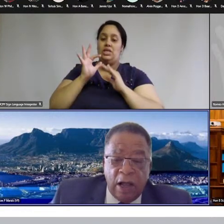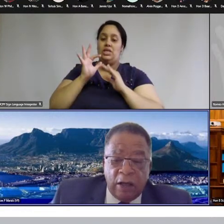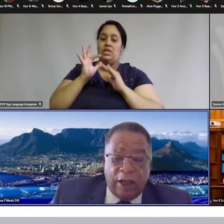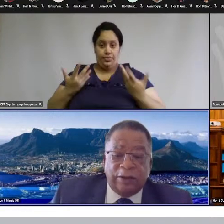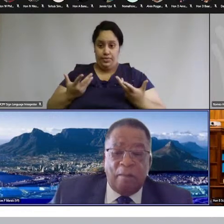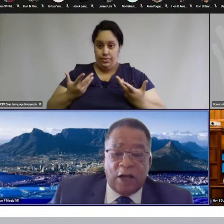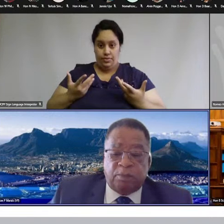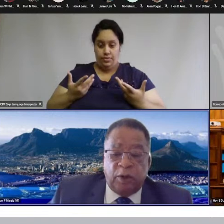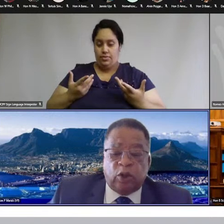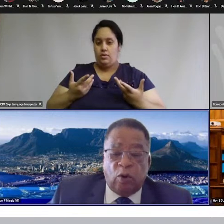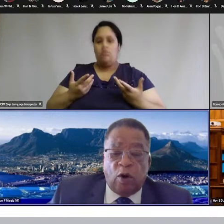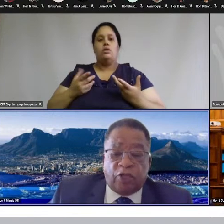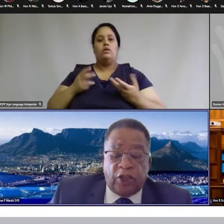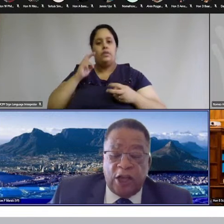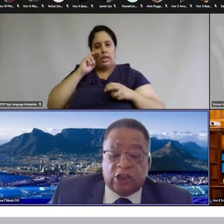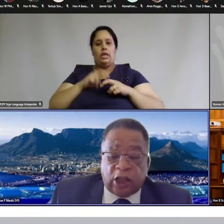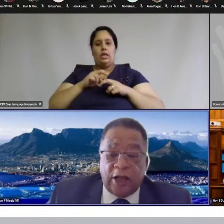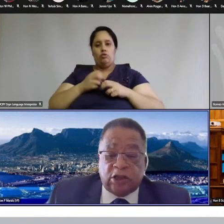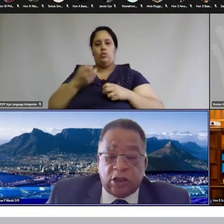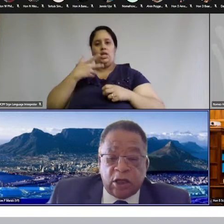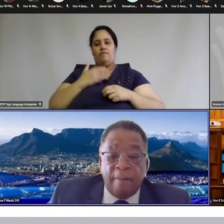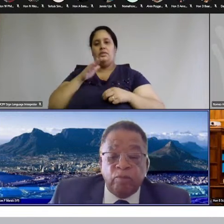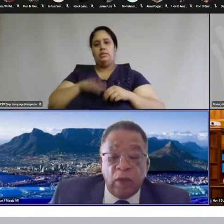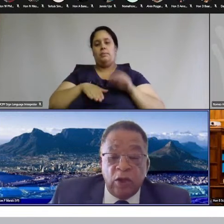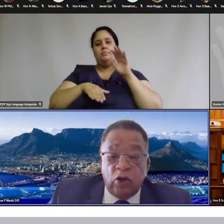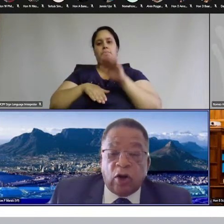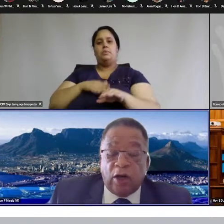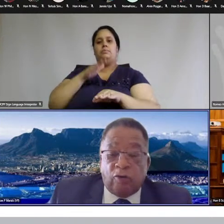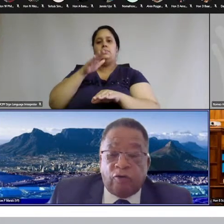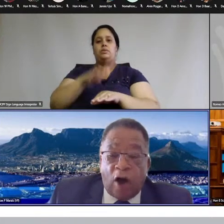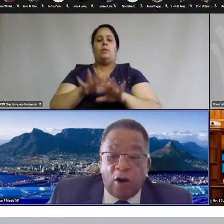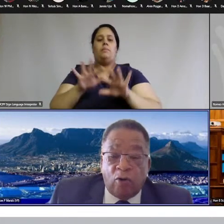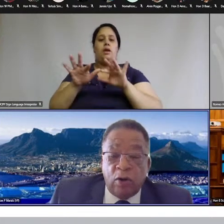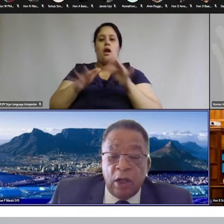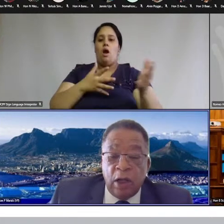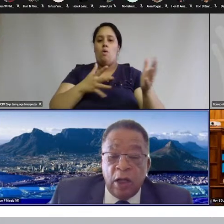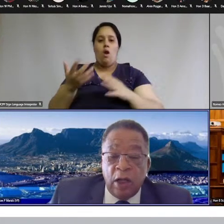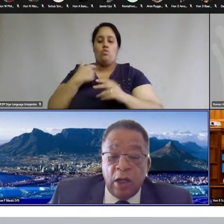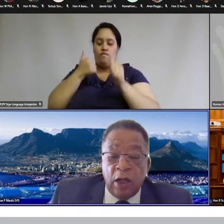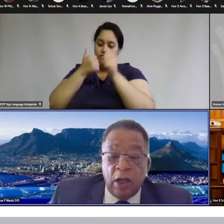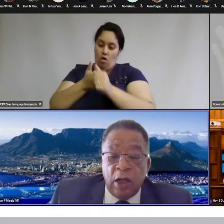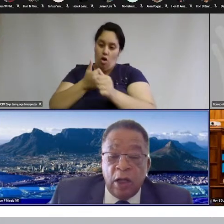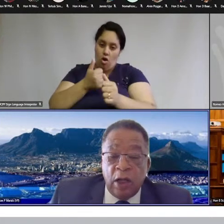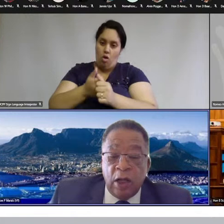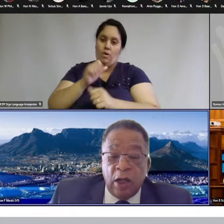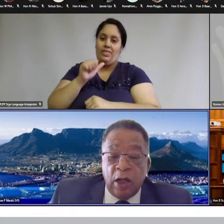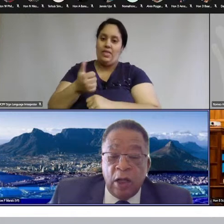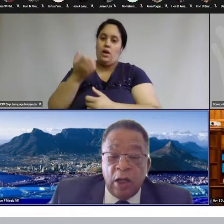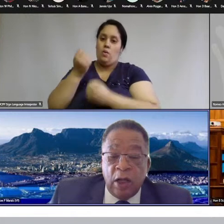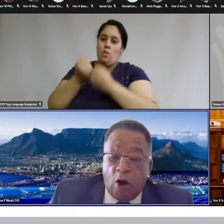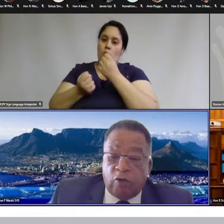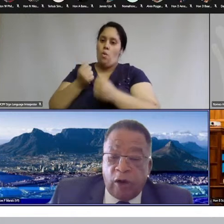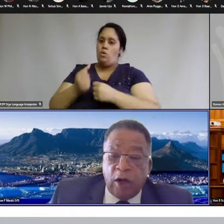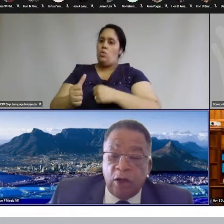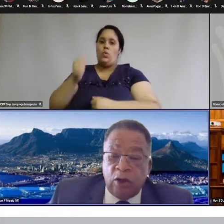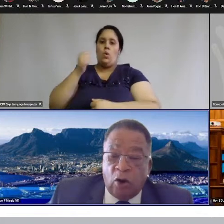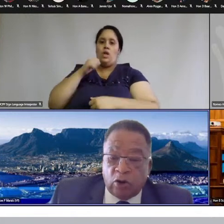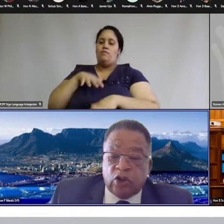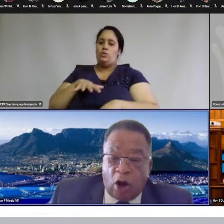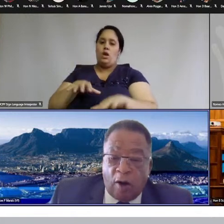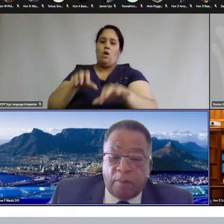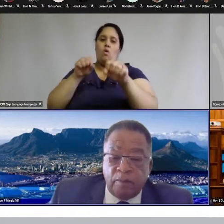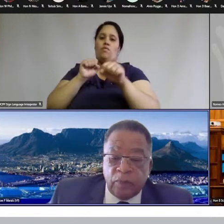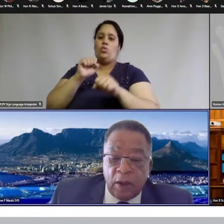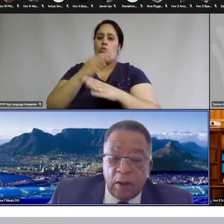now, then there must be 2 or 3 stages you got to follow. Then the court won't take over